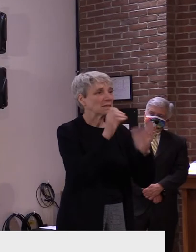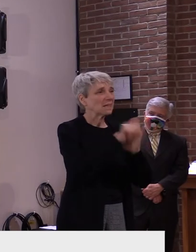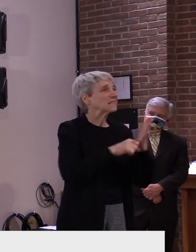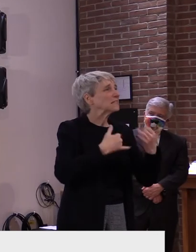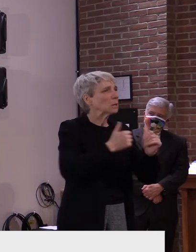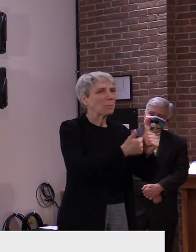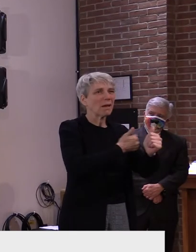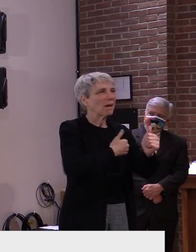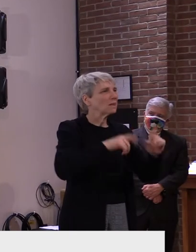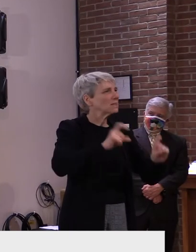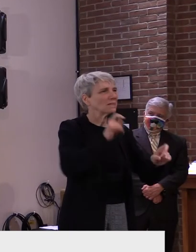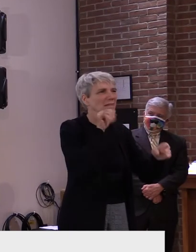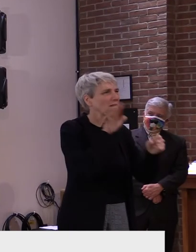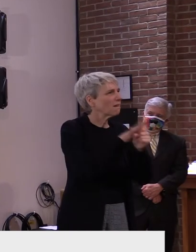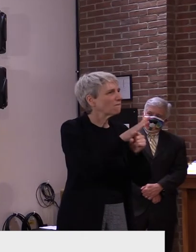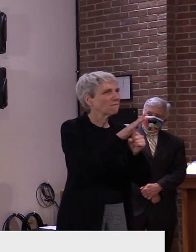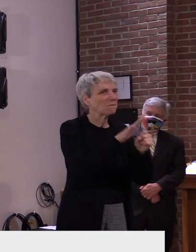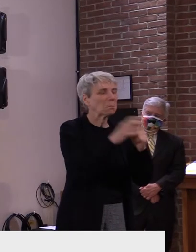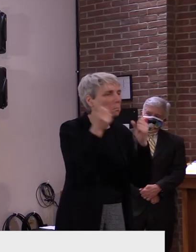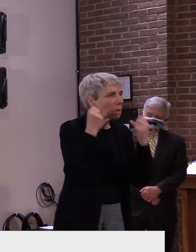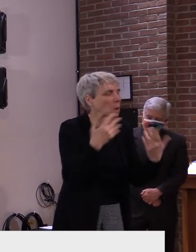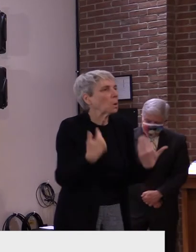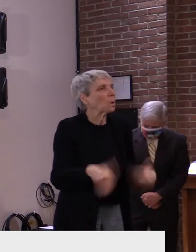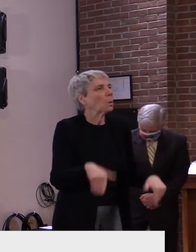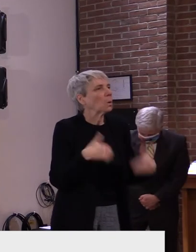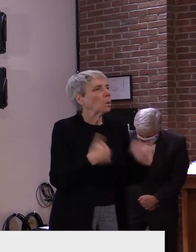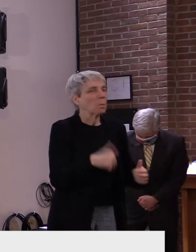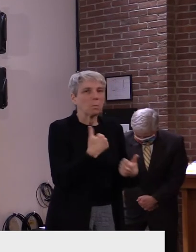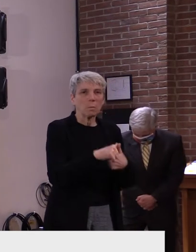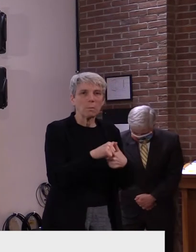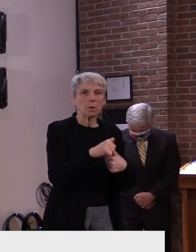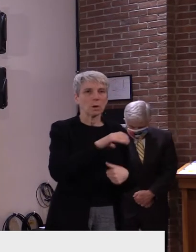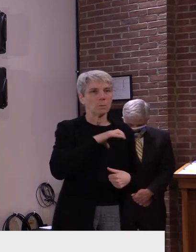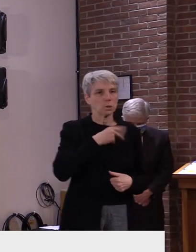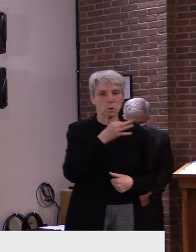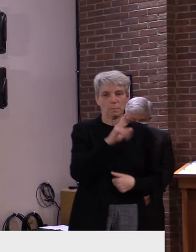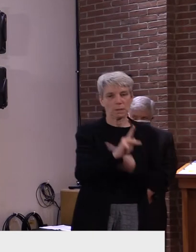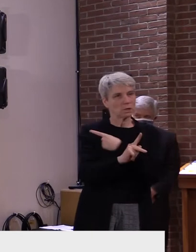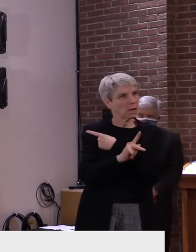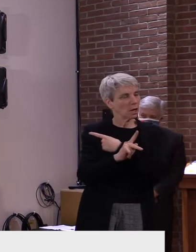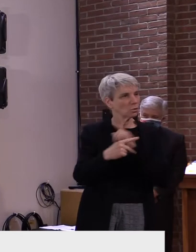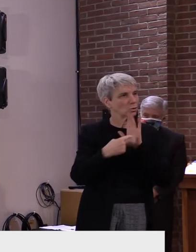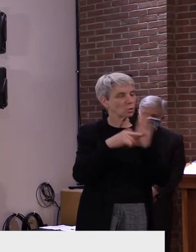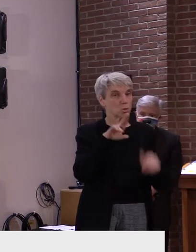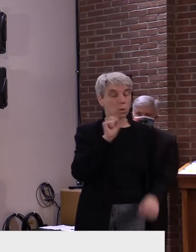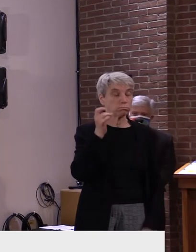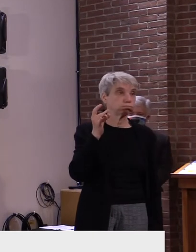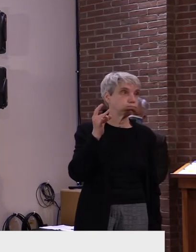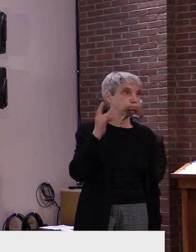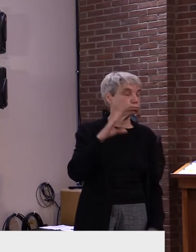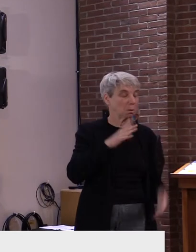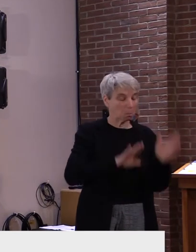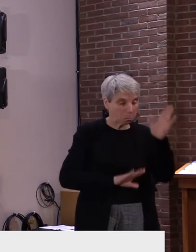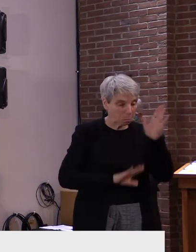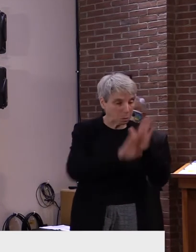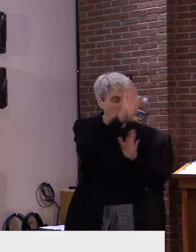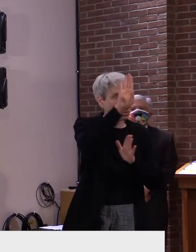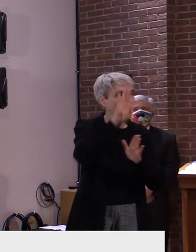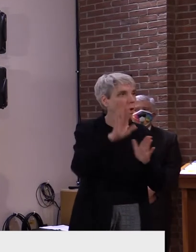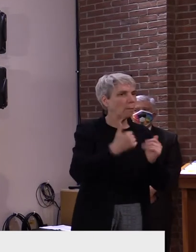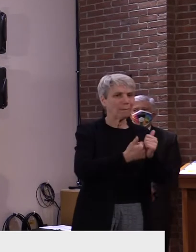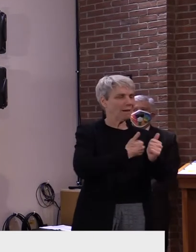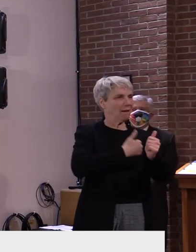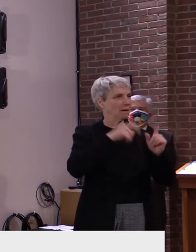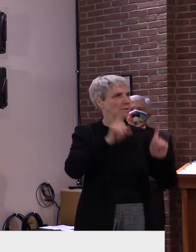commissioner petrak's slide about where the united states data is going so i'm confident based on our contract that we've